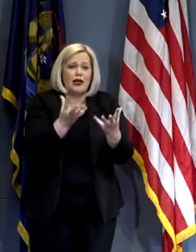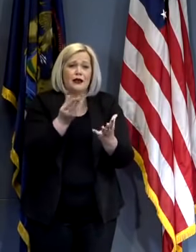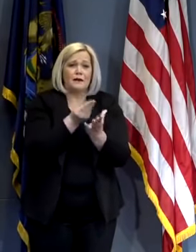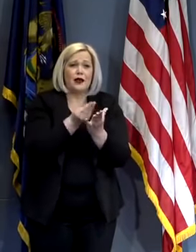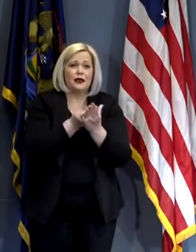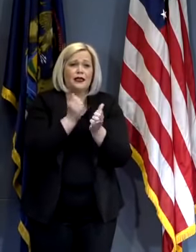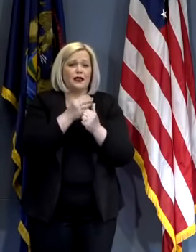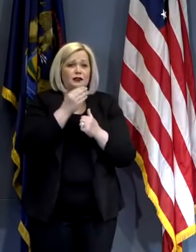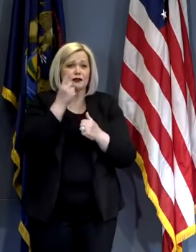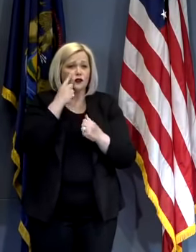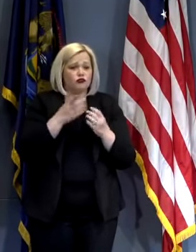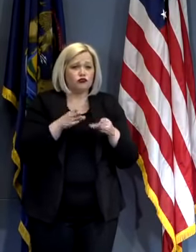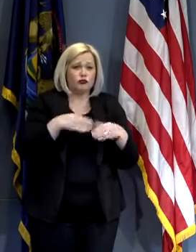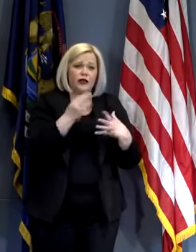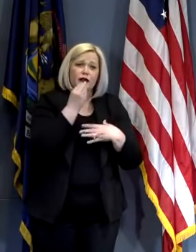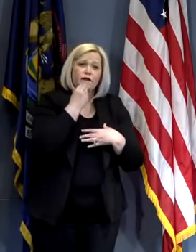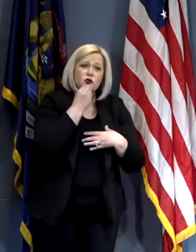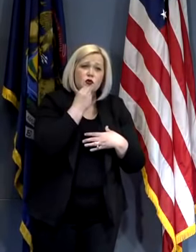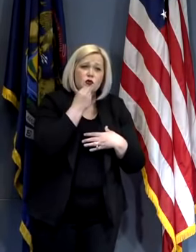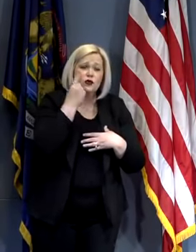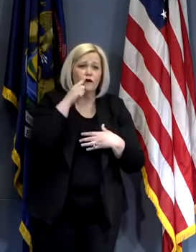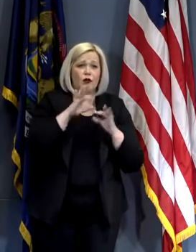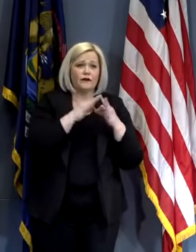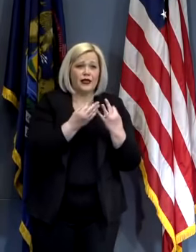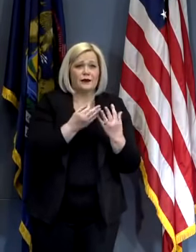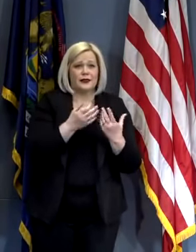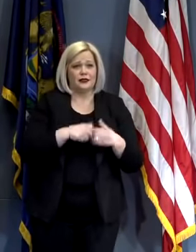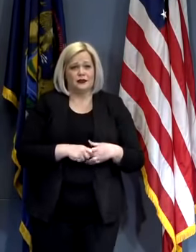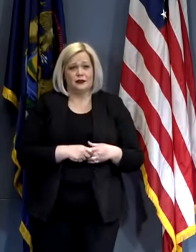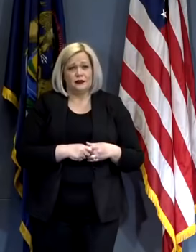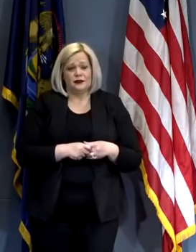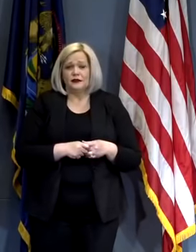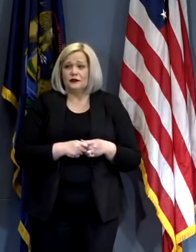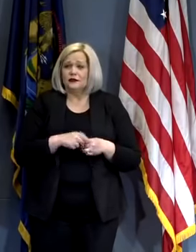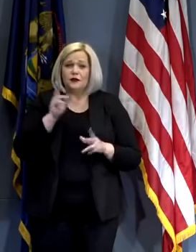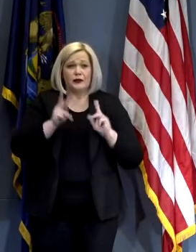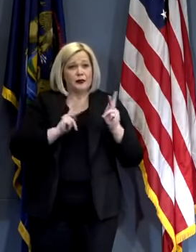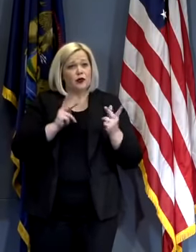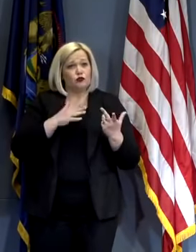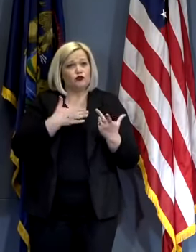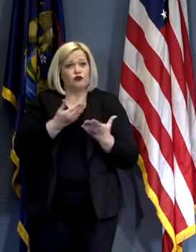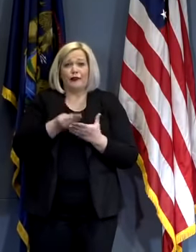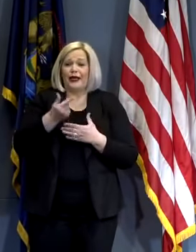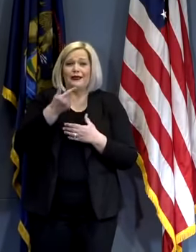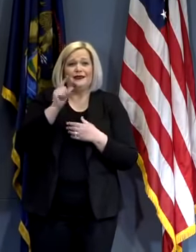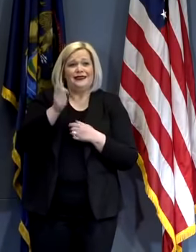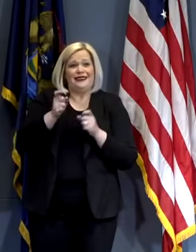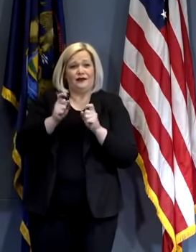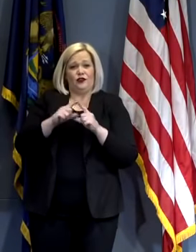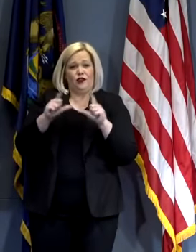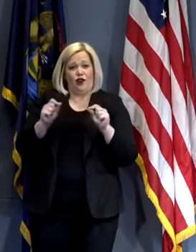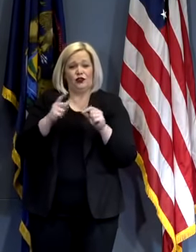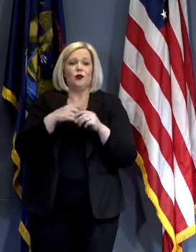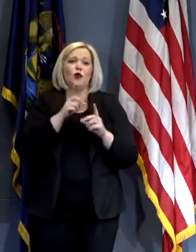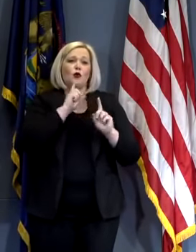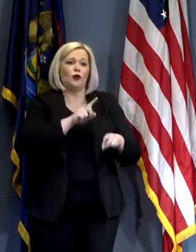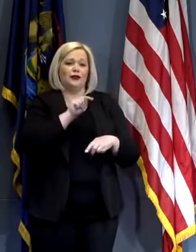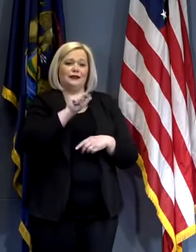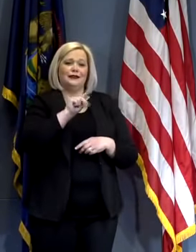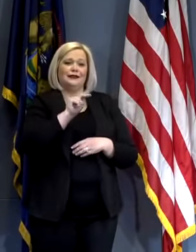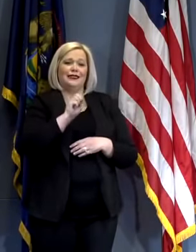banks to help families put food on the table. And people who are buying gift cards and ordering takeout to support their